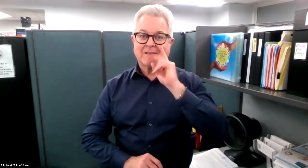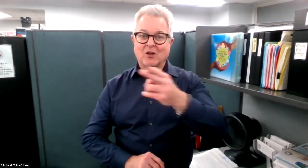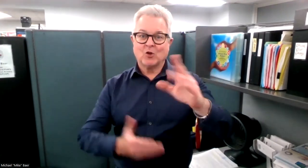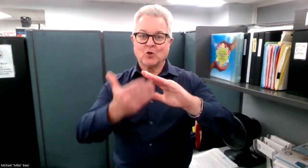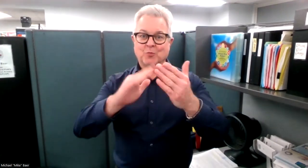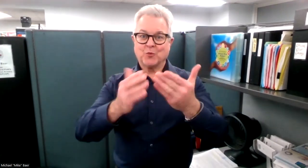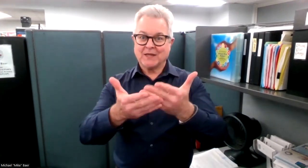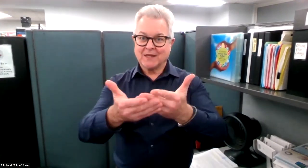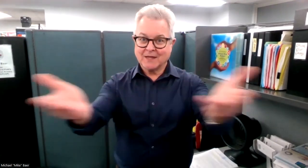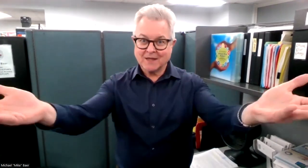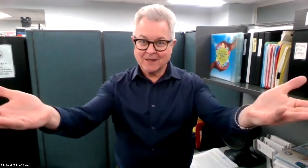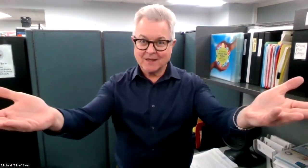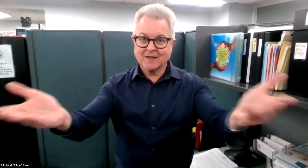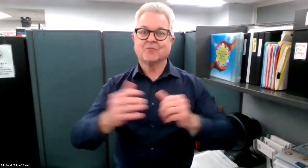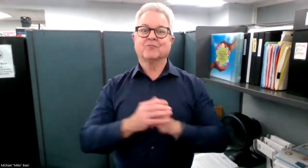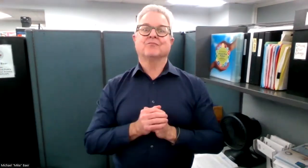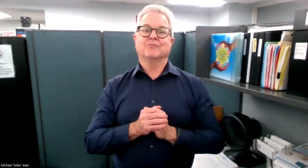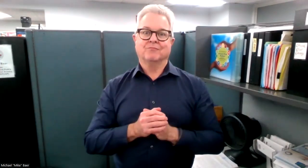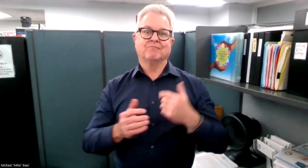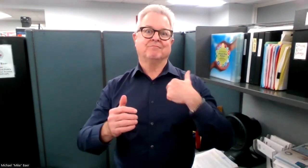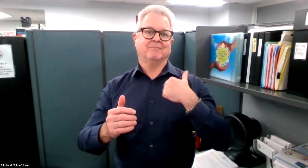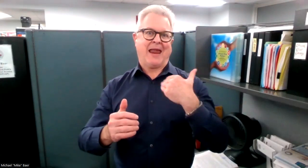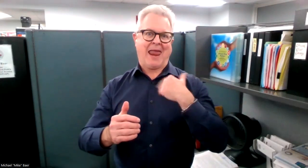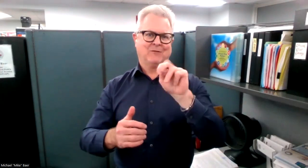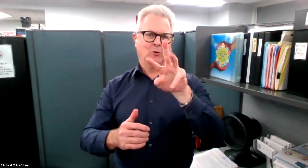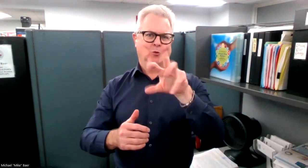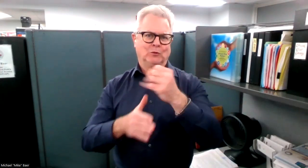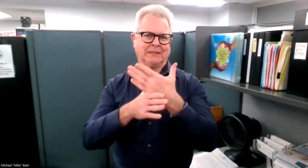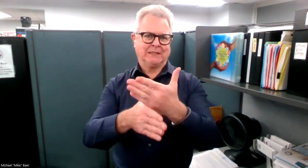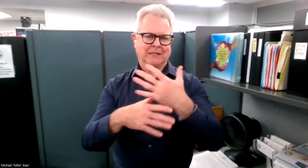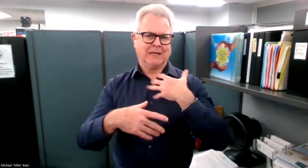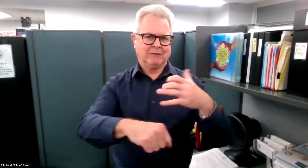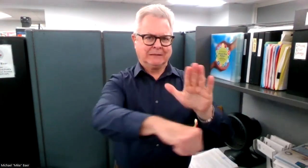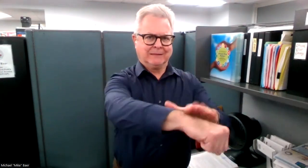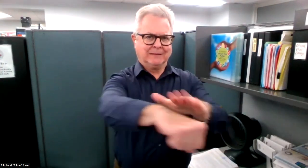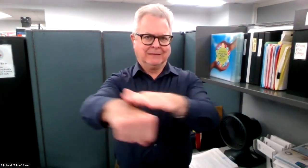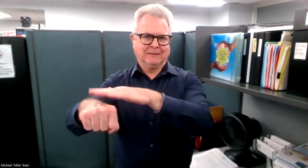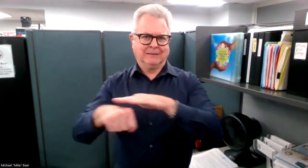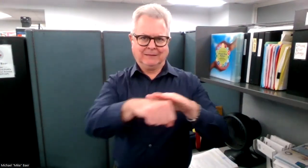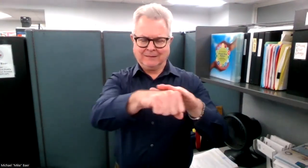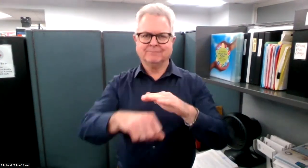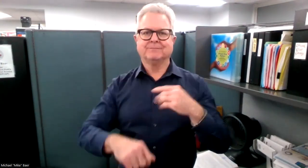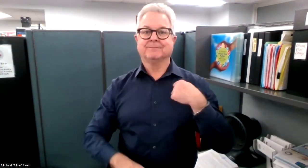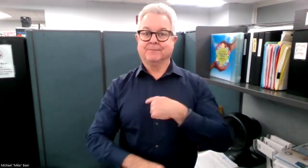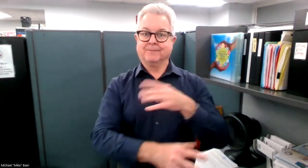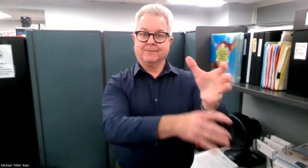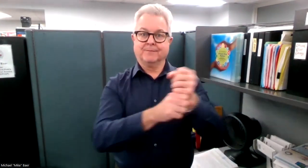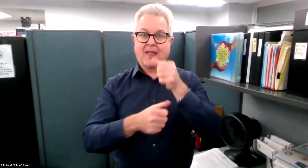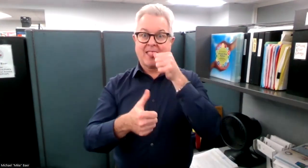Greetings to my constituents of the deaf and hard of hearing community in the state of Rhode Island. I have some, very important news I would like to share